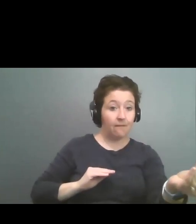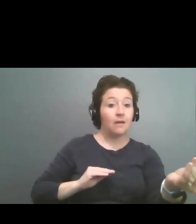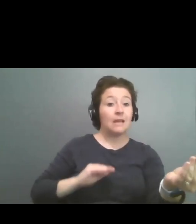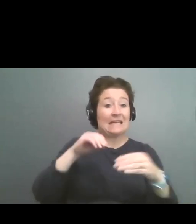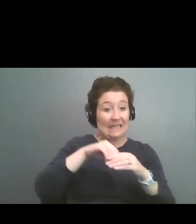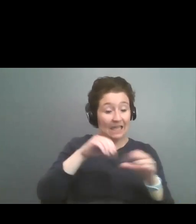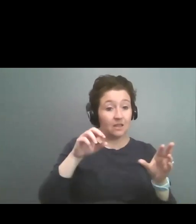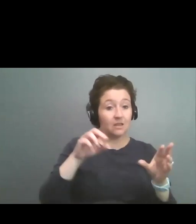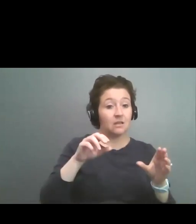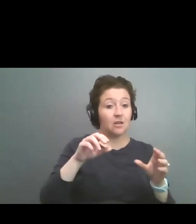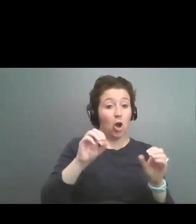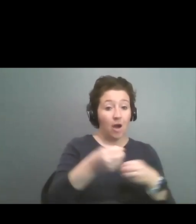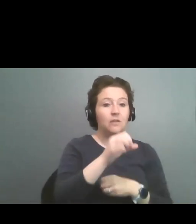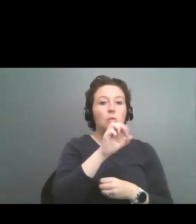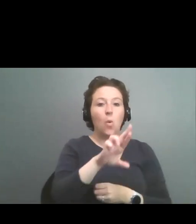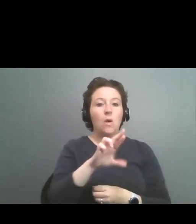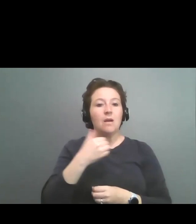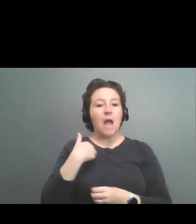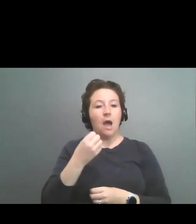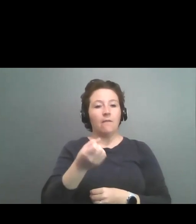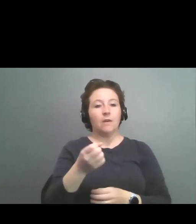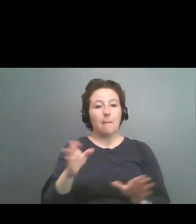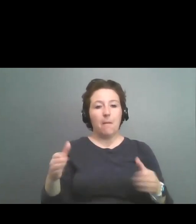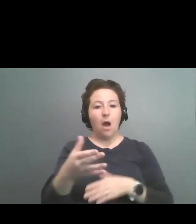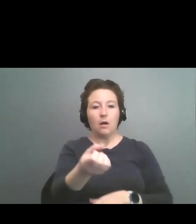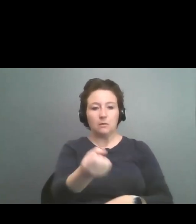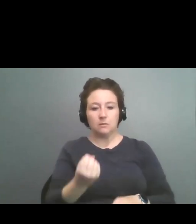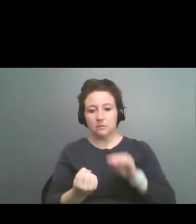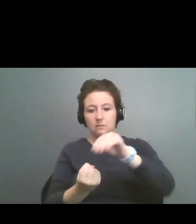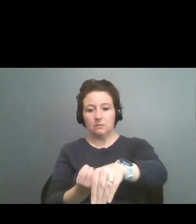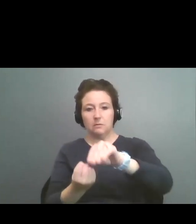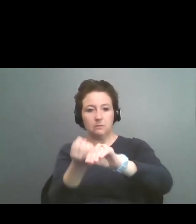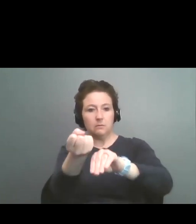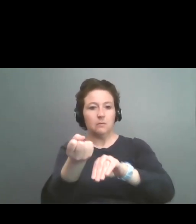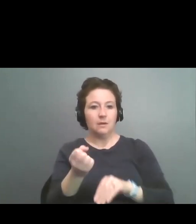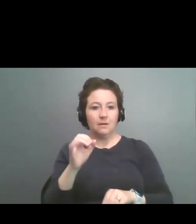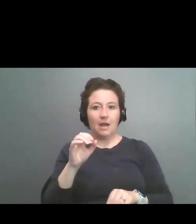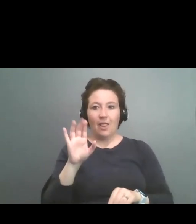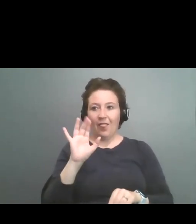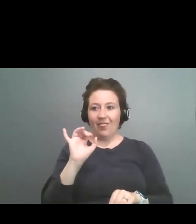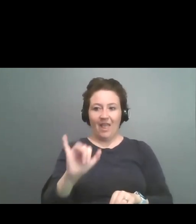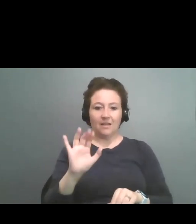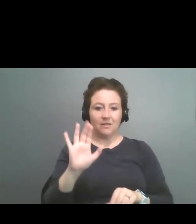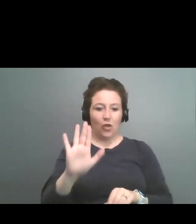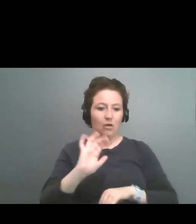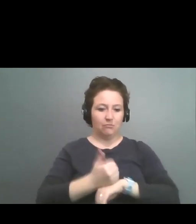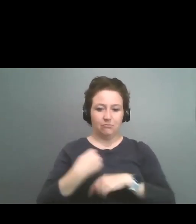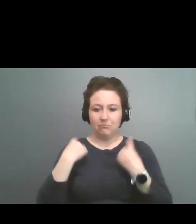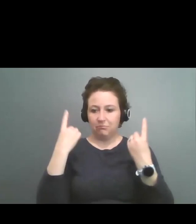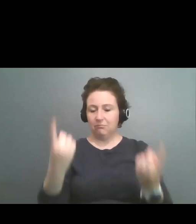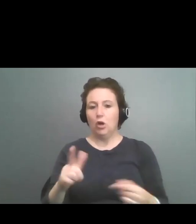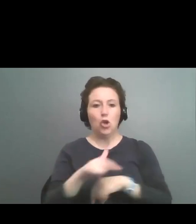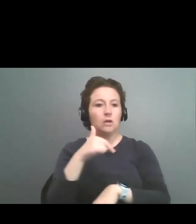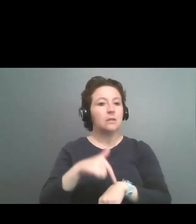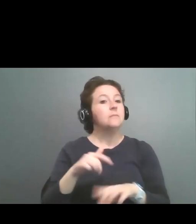a drop box that is right outside of our location and has been there permanently for as long as I can remember. But if they have any questions, obviously